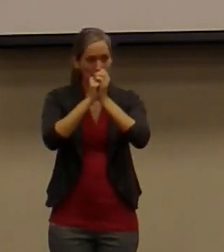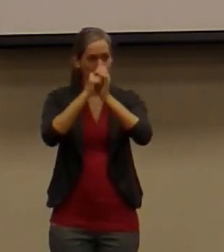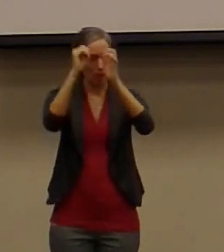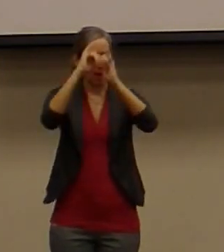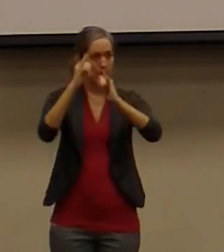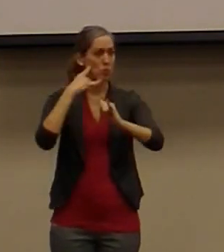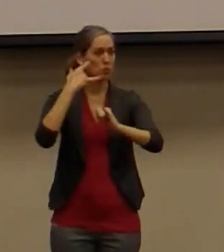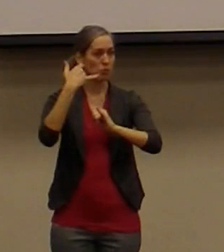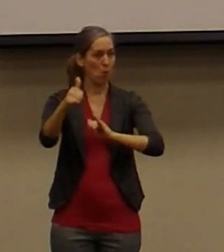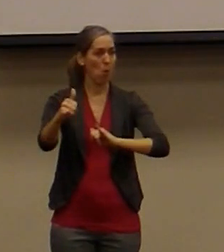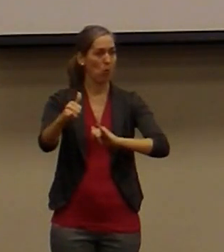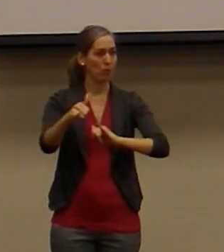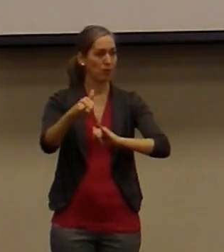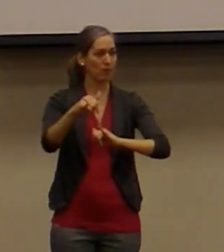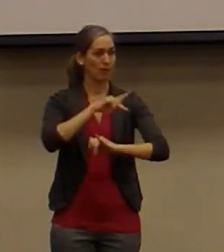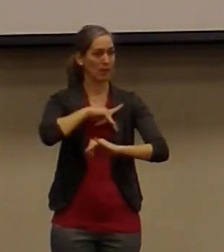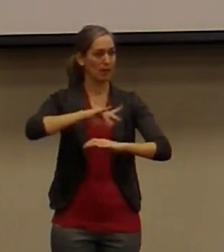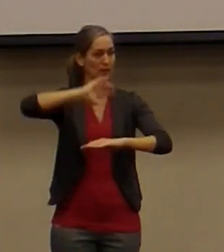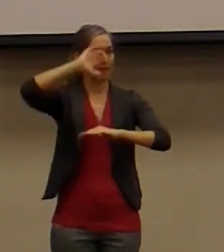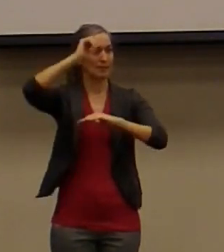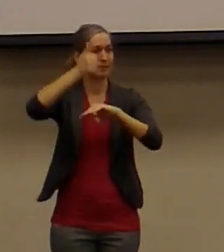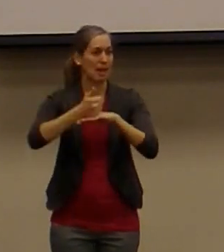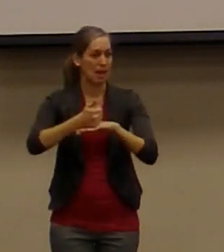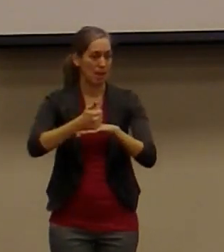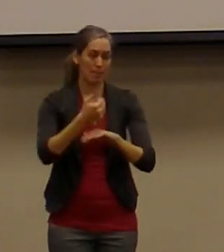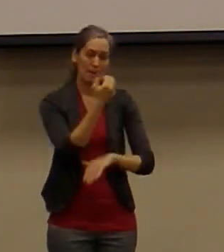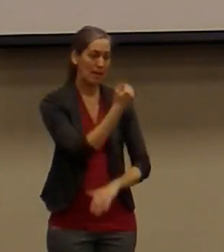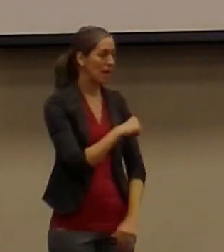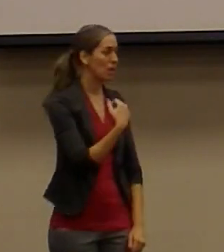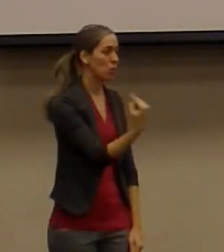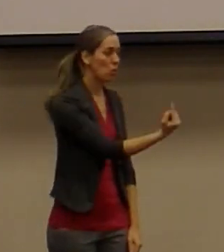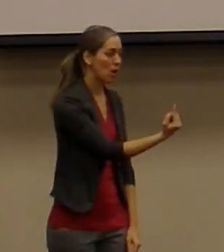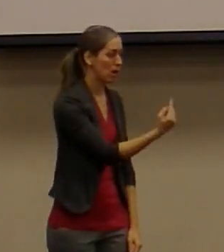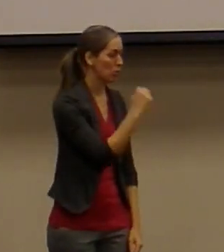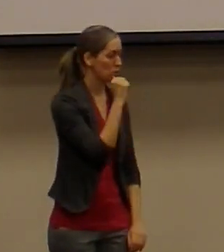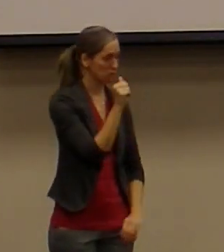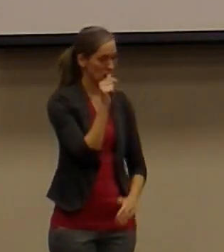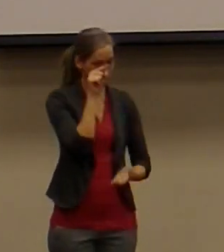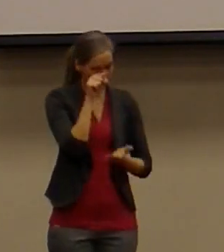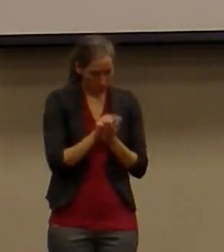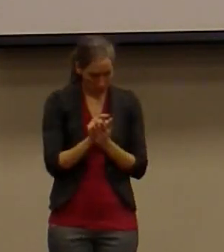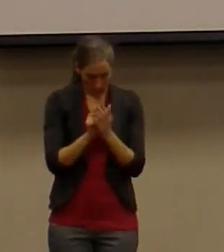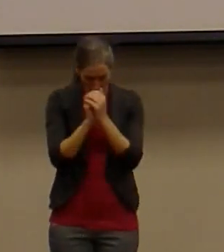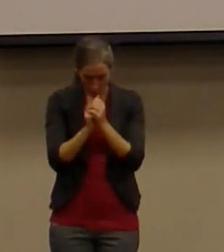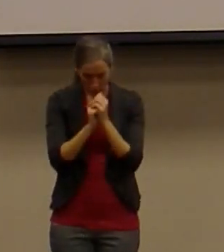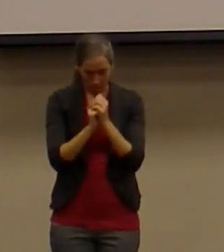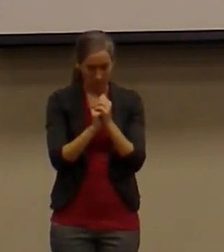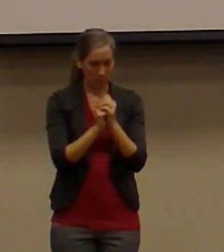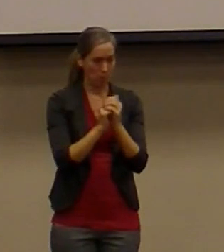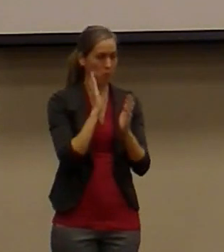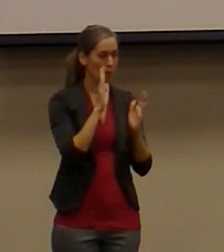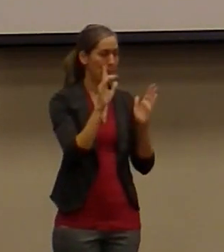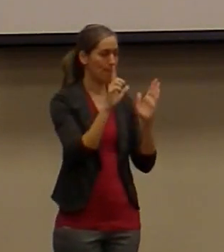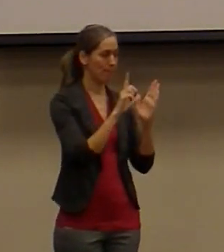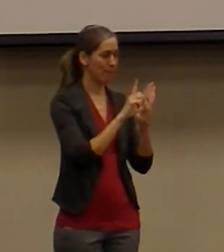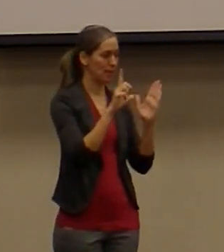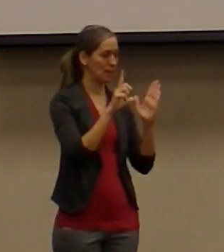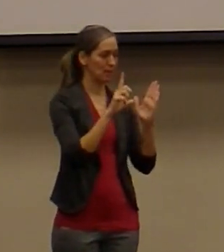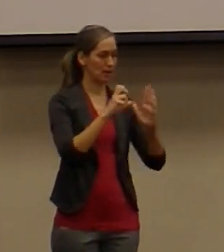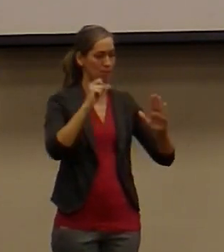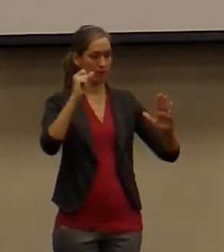King Nebuchadnezzar has set up. Whoever does not fall down and worship will be immediately thrown